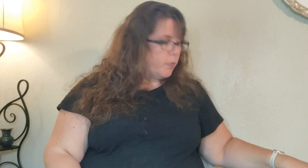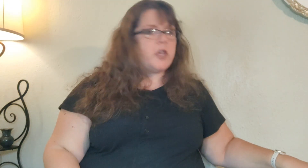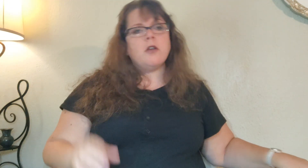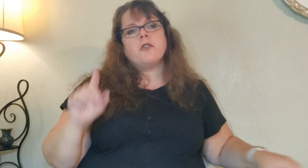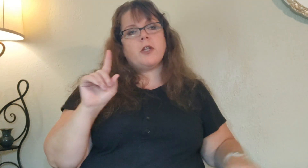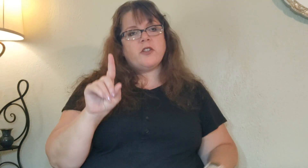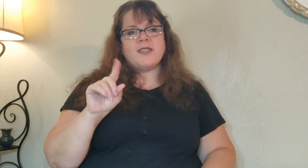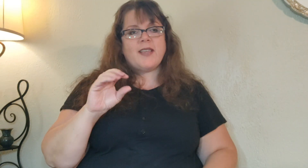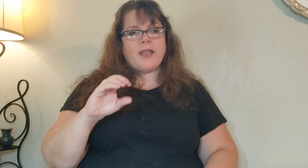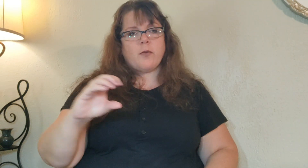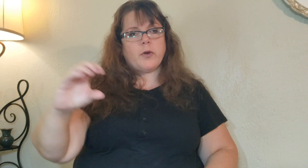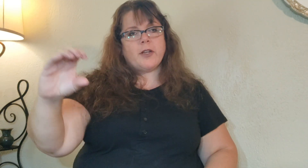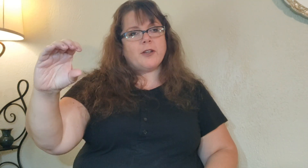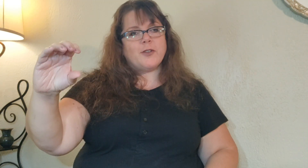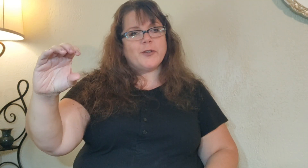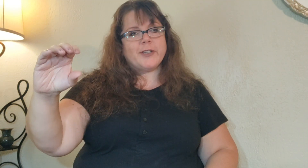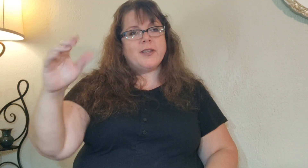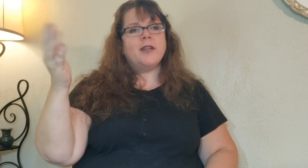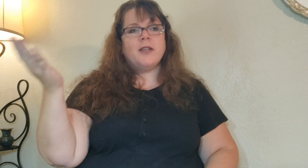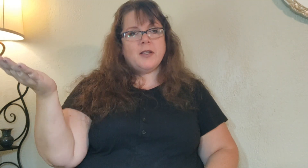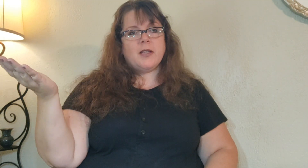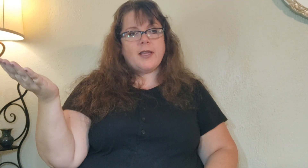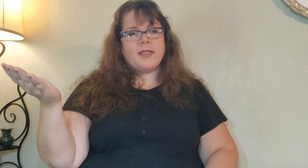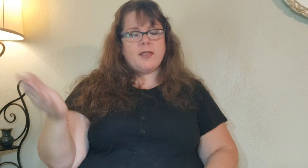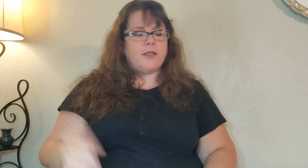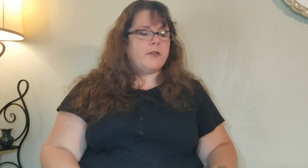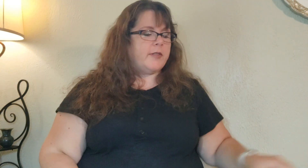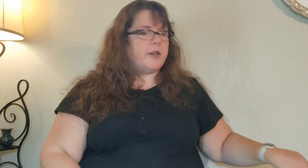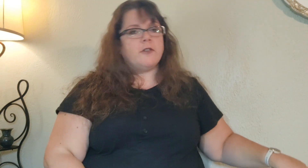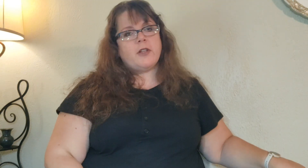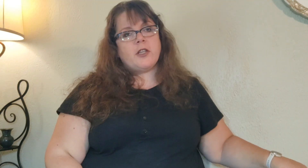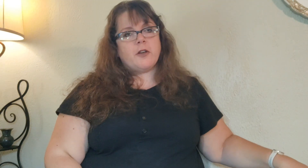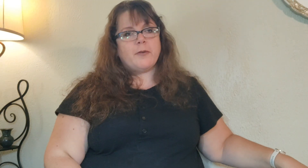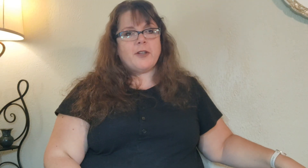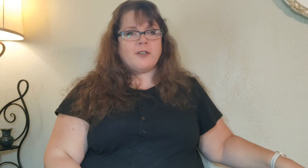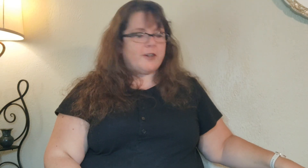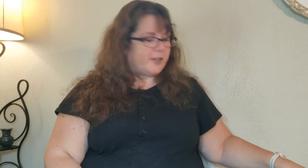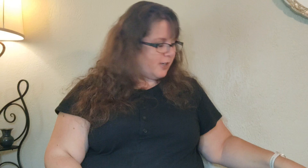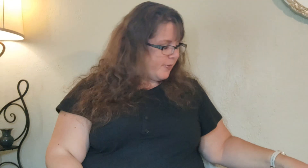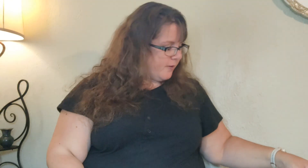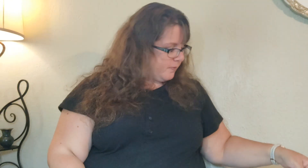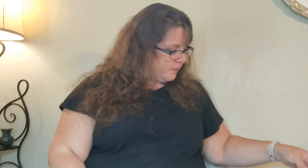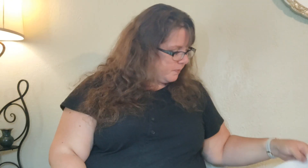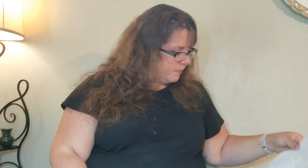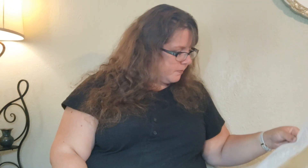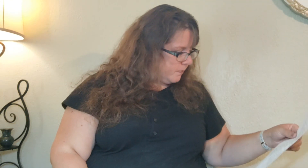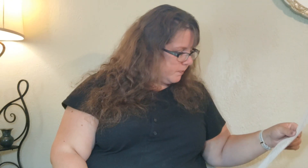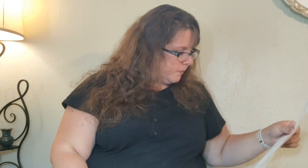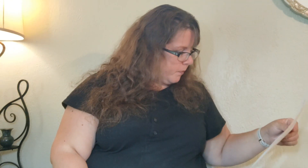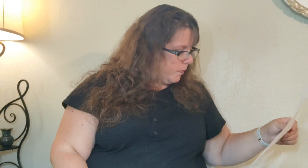but usually just saying 100, they usually know what you're talking about.